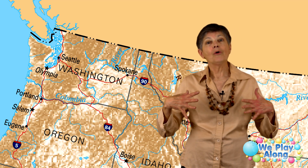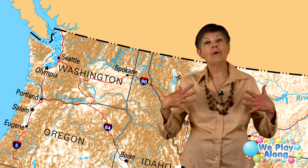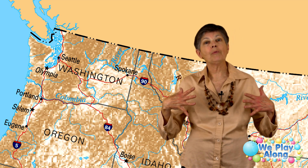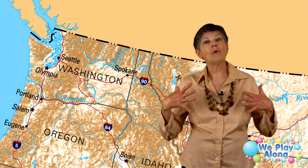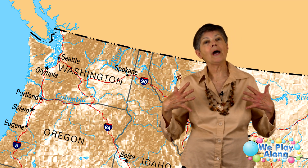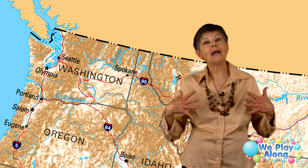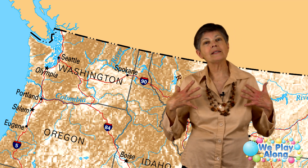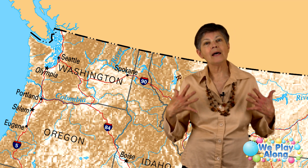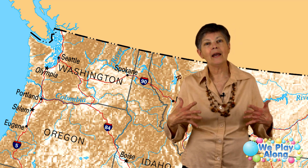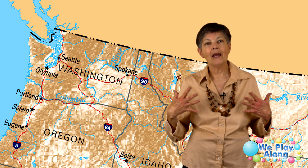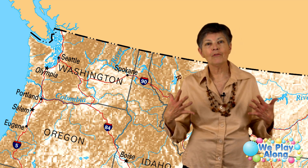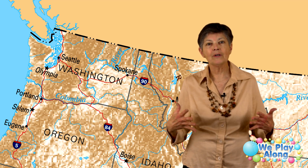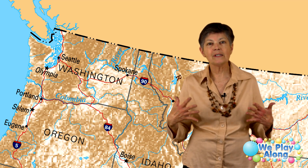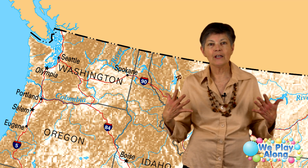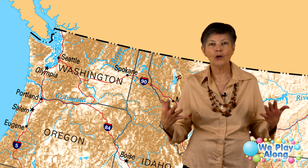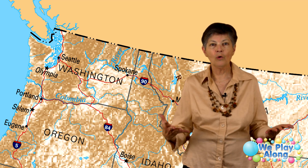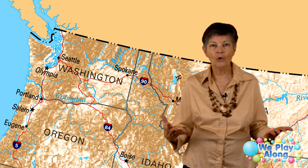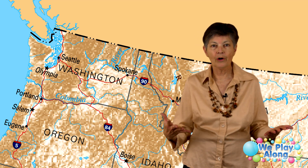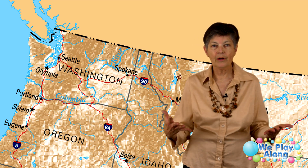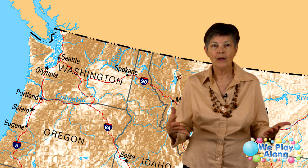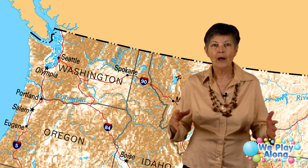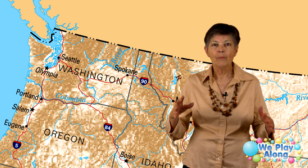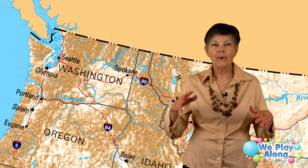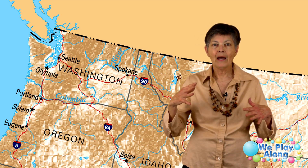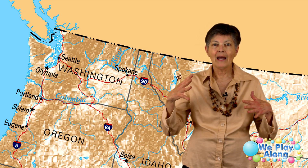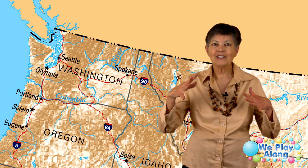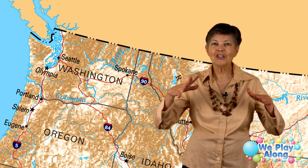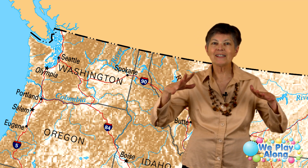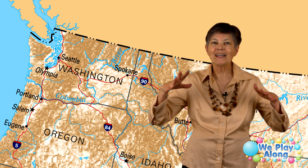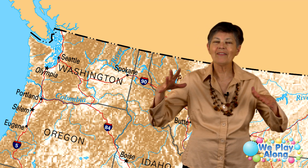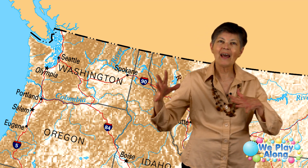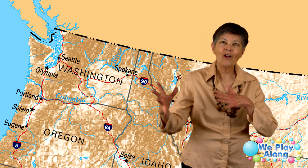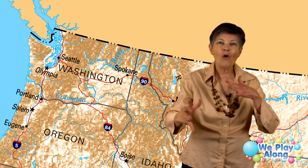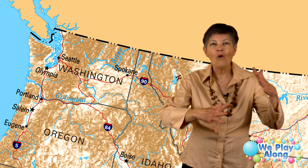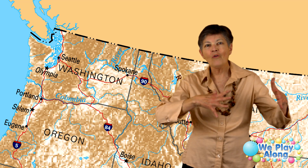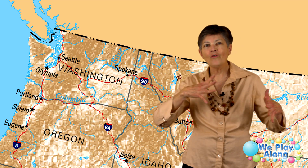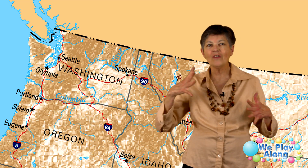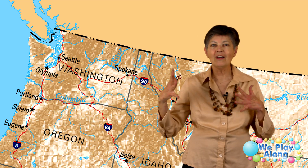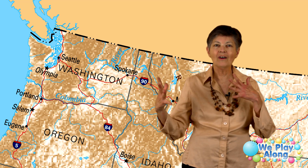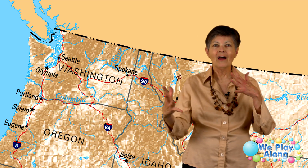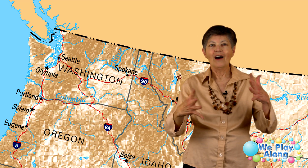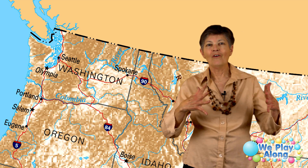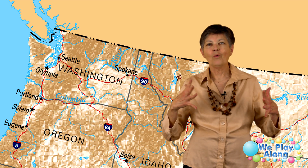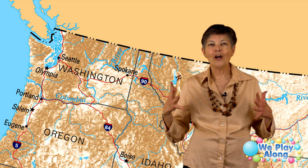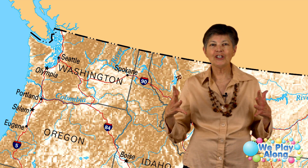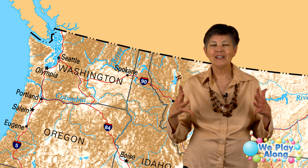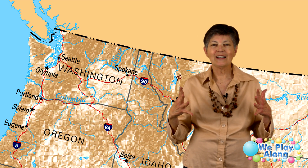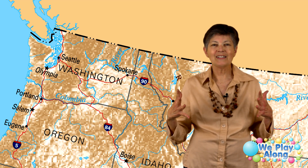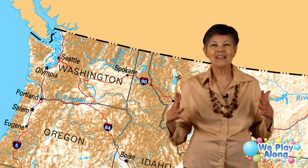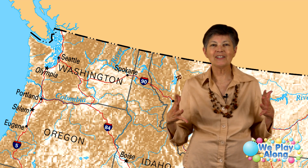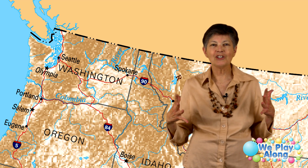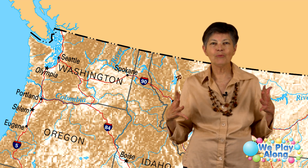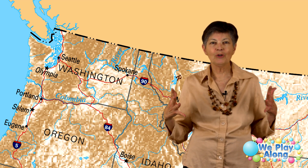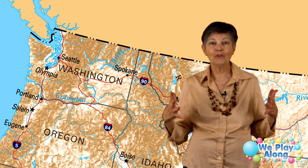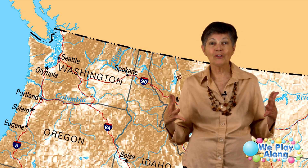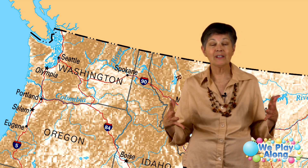remember, we're not going to sign every single word, but it's just to get that whole feel of Washington because it is such a beautiful state